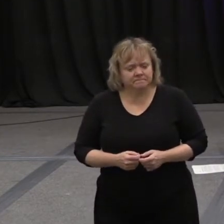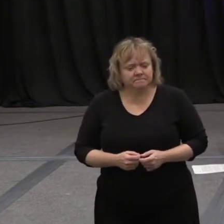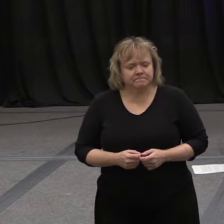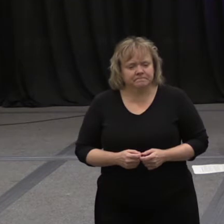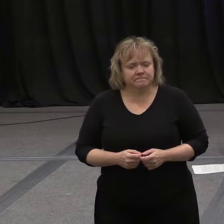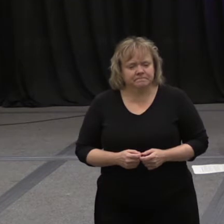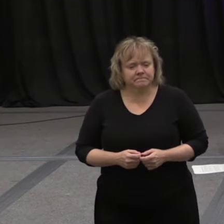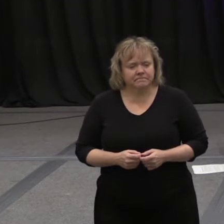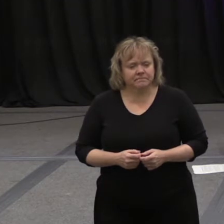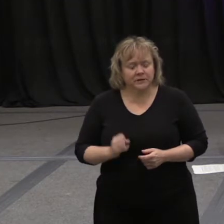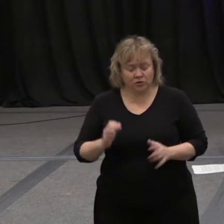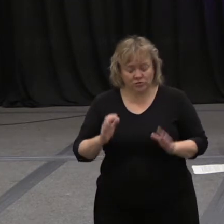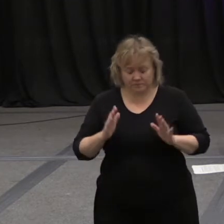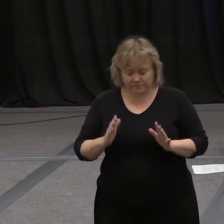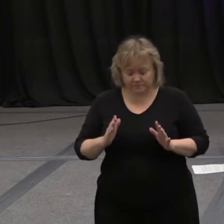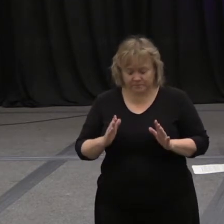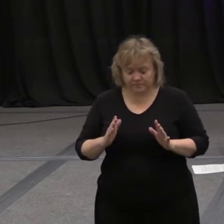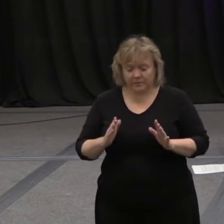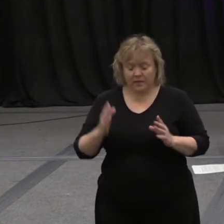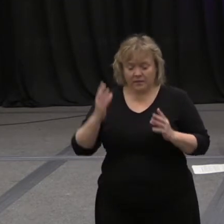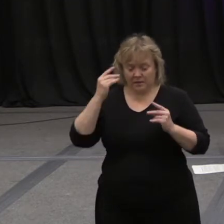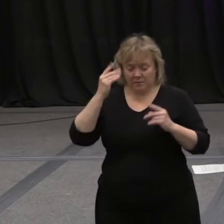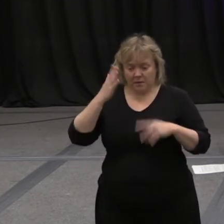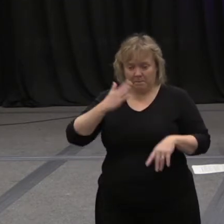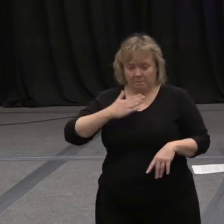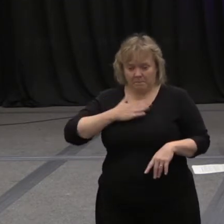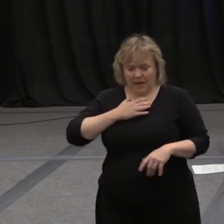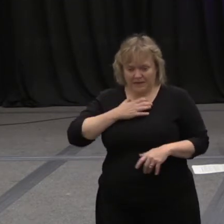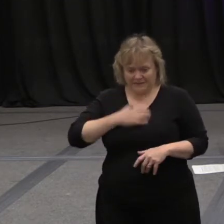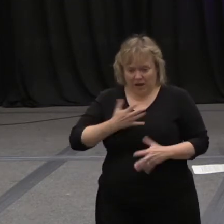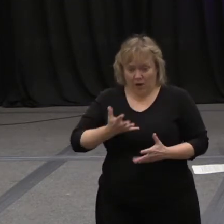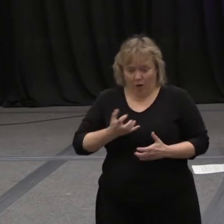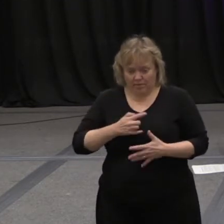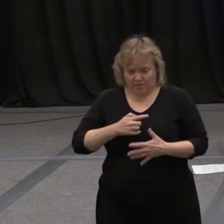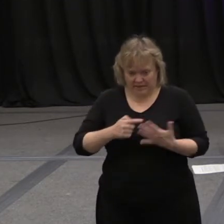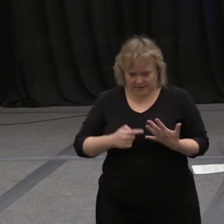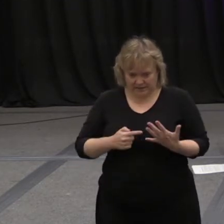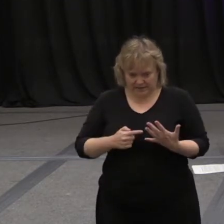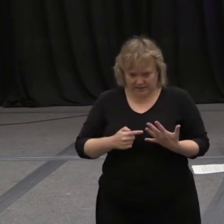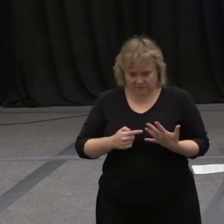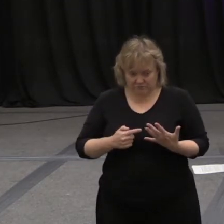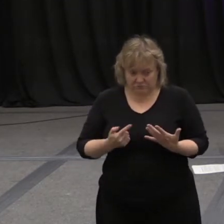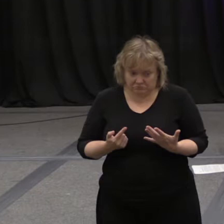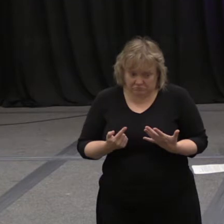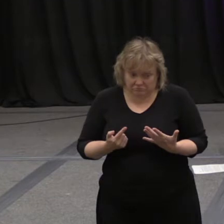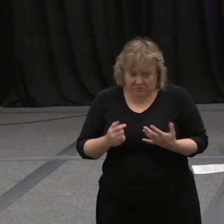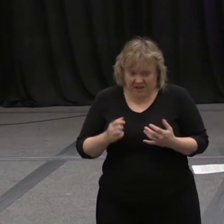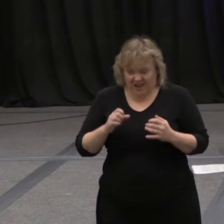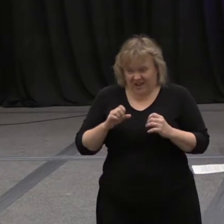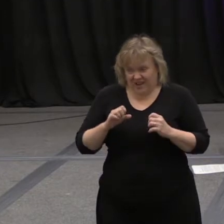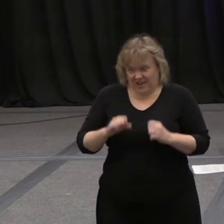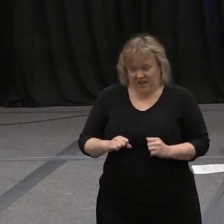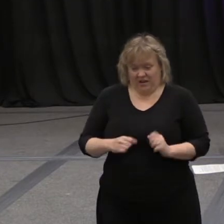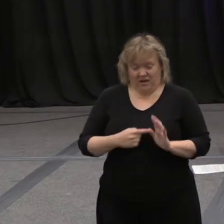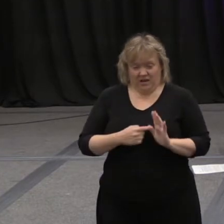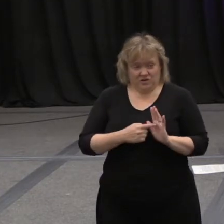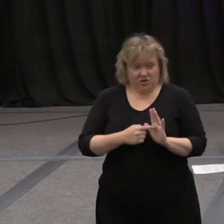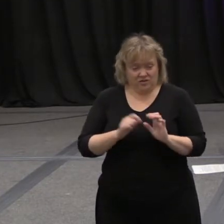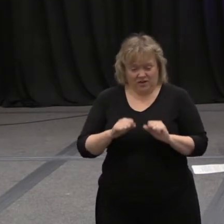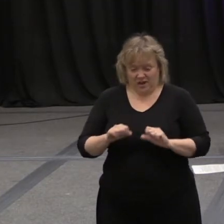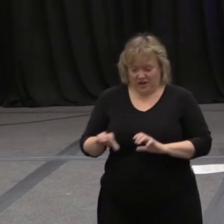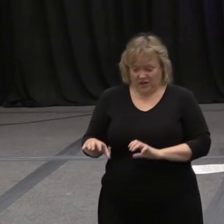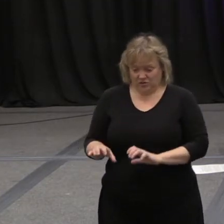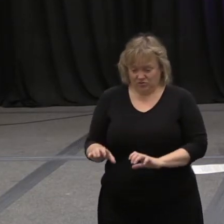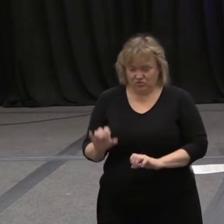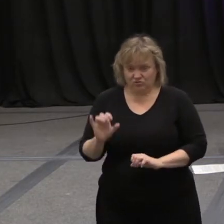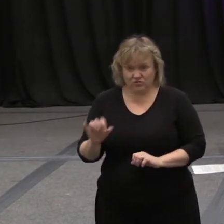accept my desire, I want these things. Can any of them be manifest? Should any of this be manifest? If I